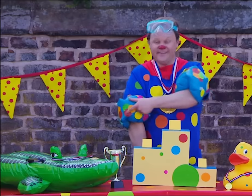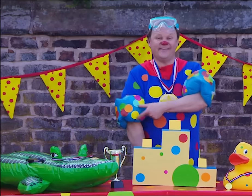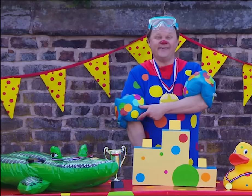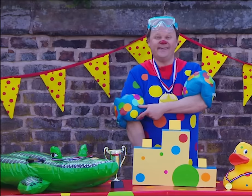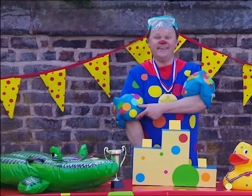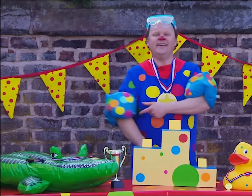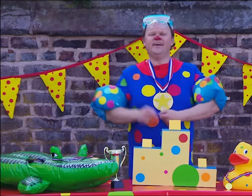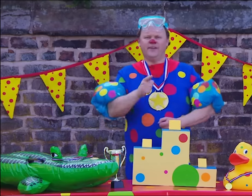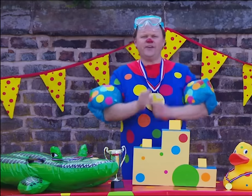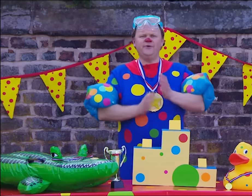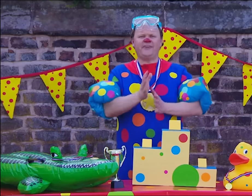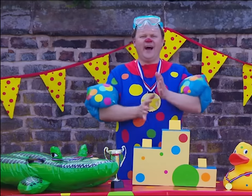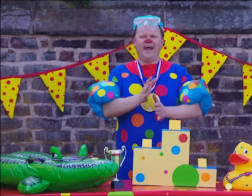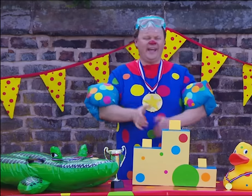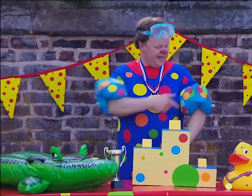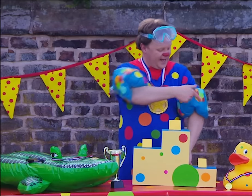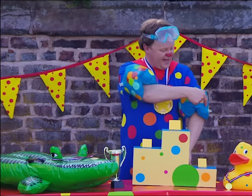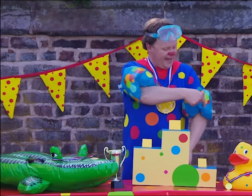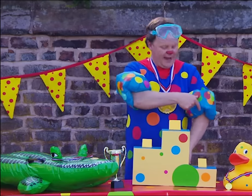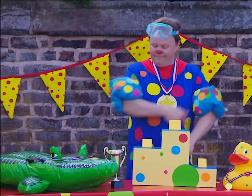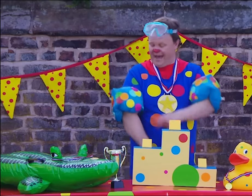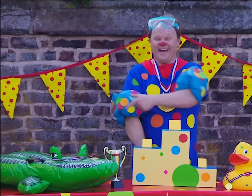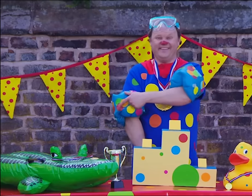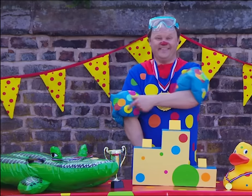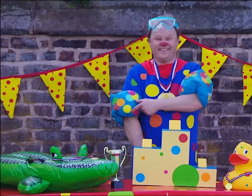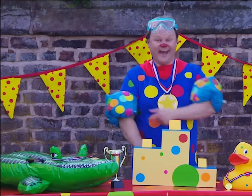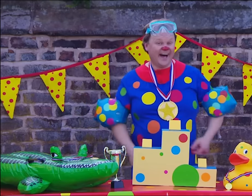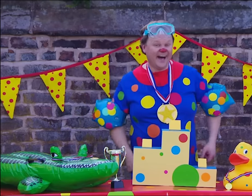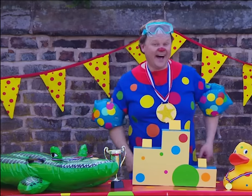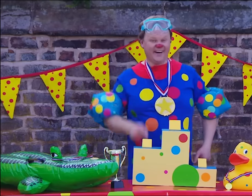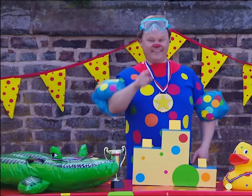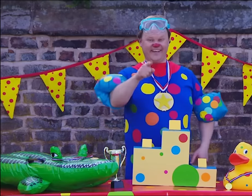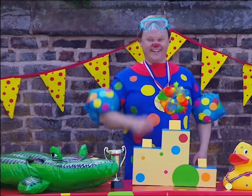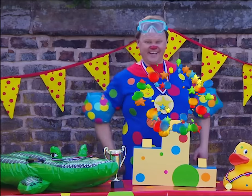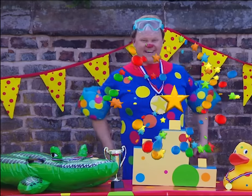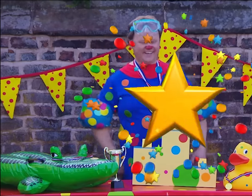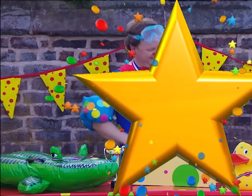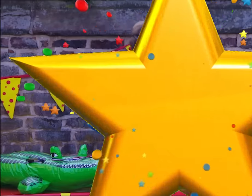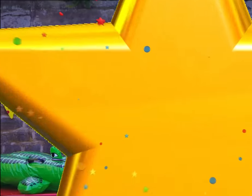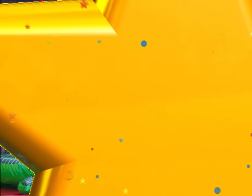Armbands! You sign! Armbands. Oh, very good.